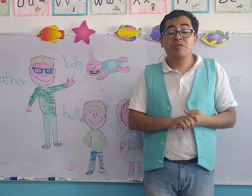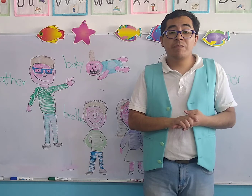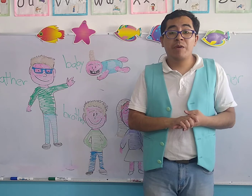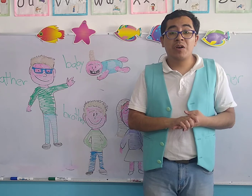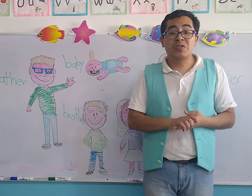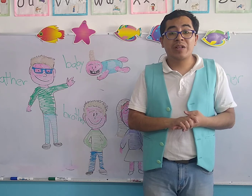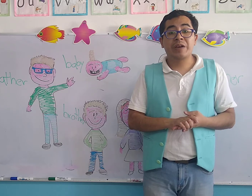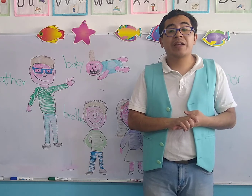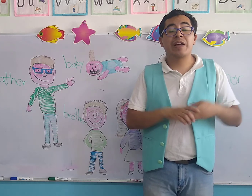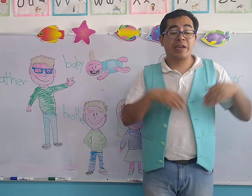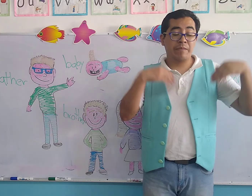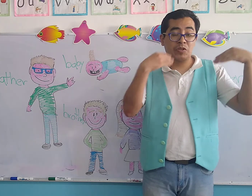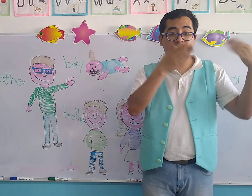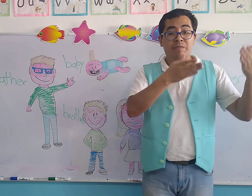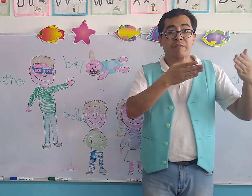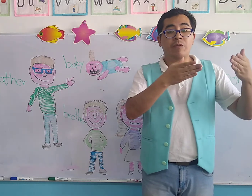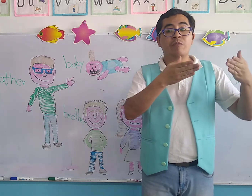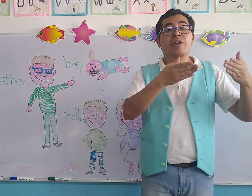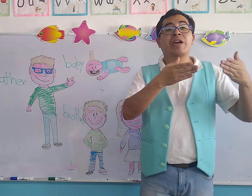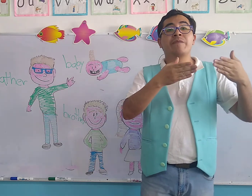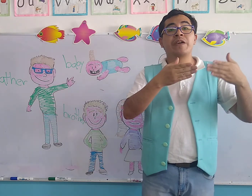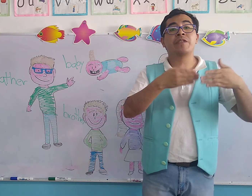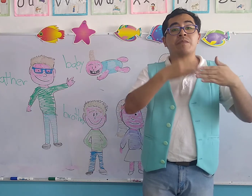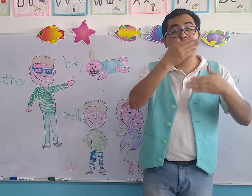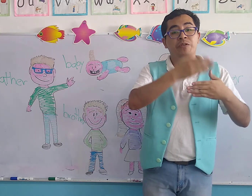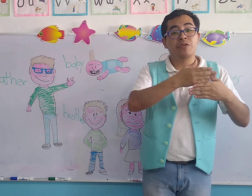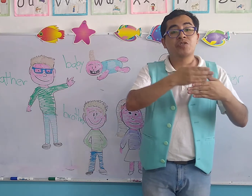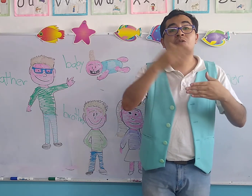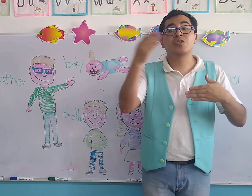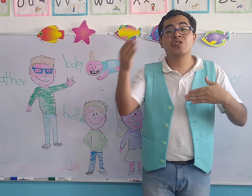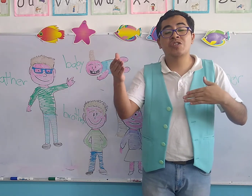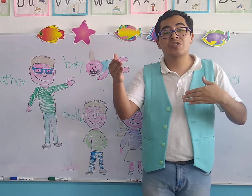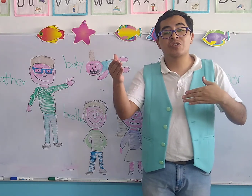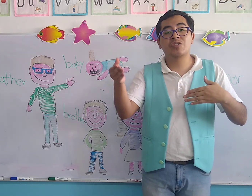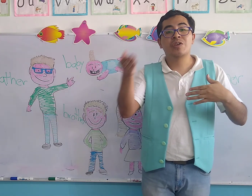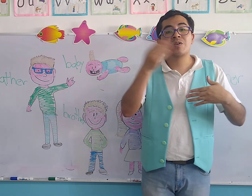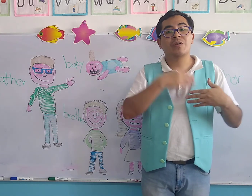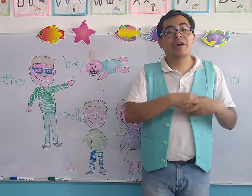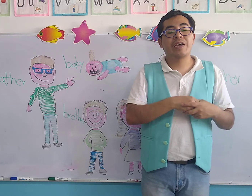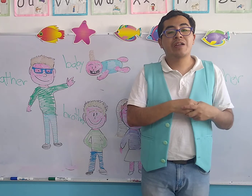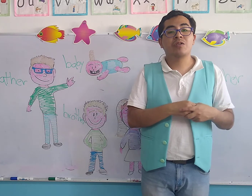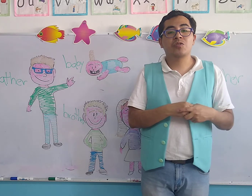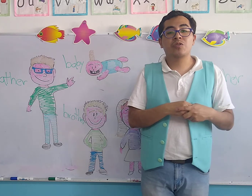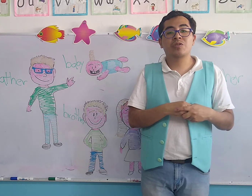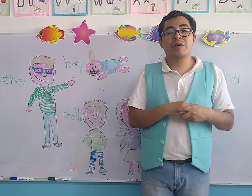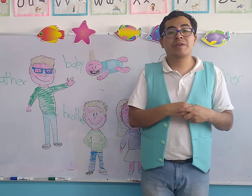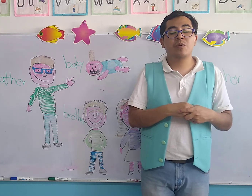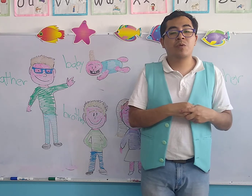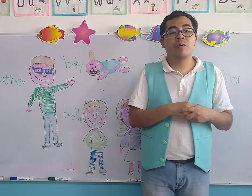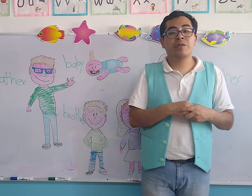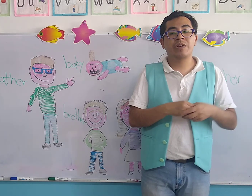of us, like I mentioned before, we have either brothers or sisters, okay? Nosotros o